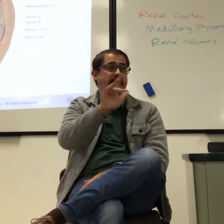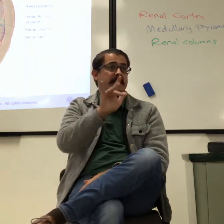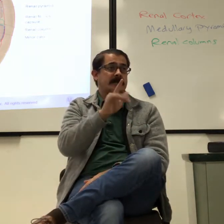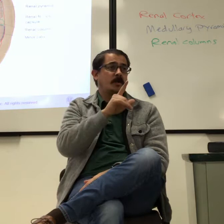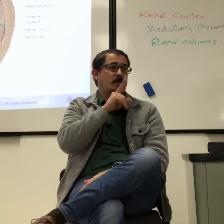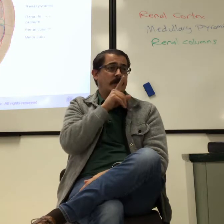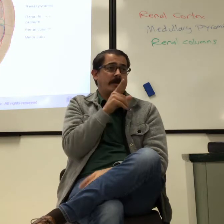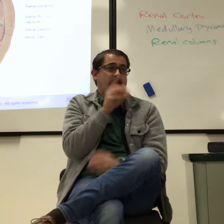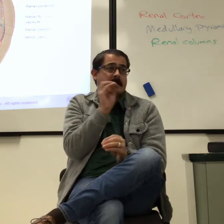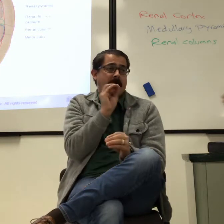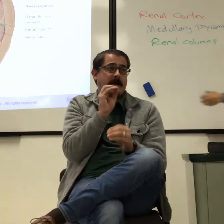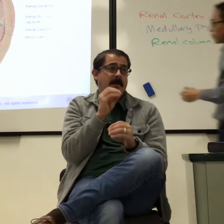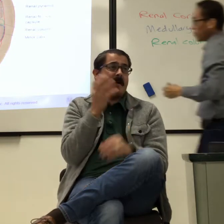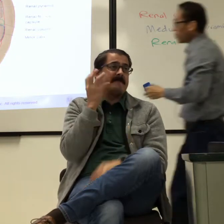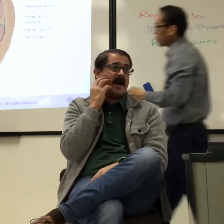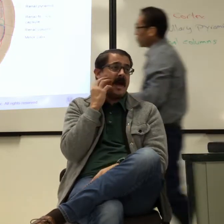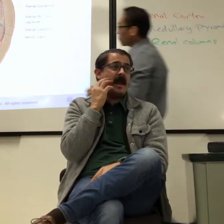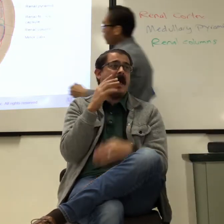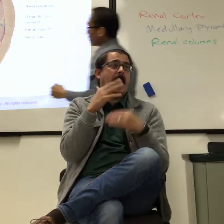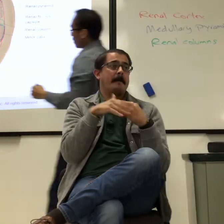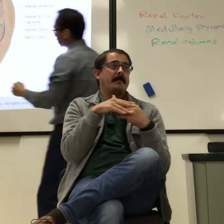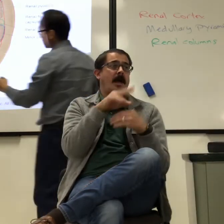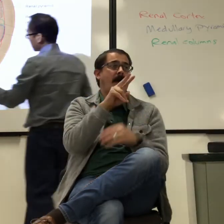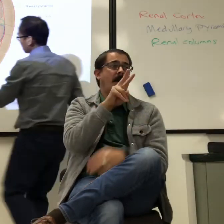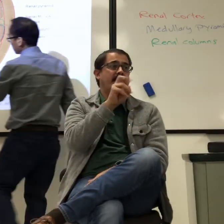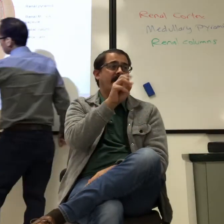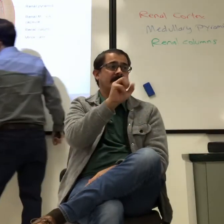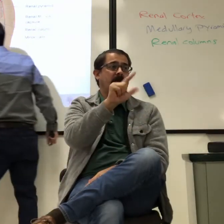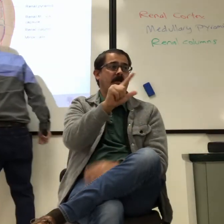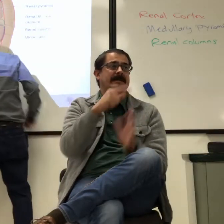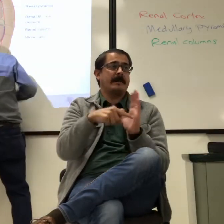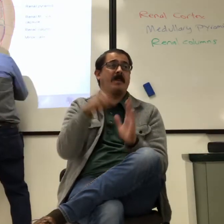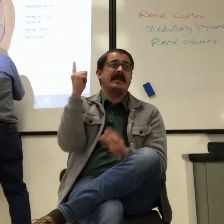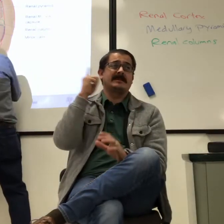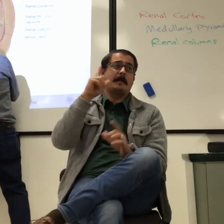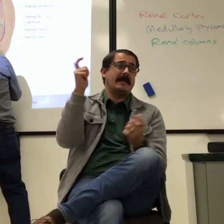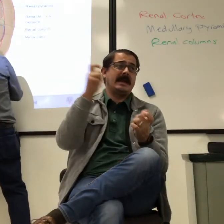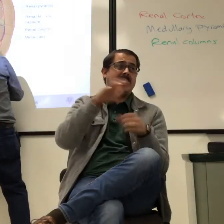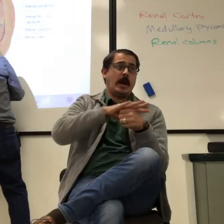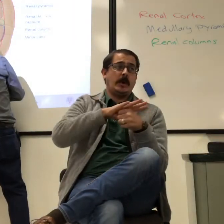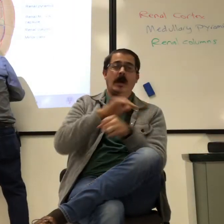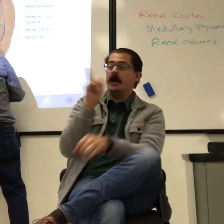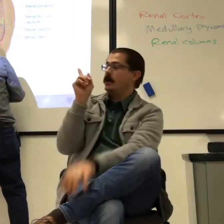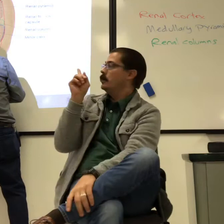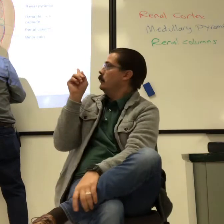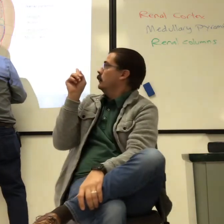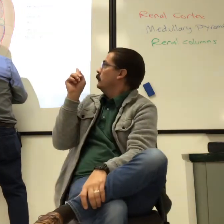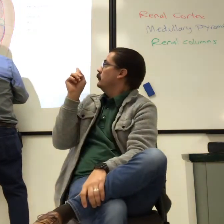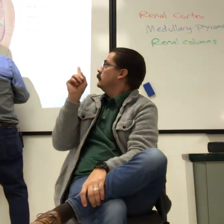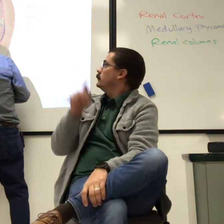vessels. For example, this big space here,